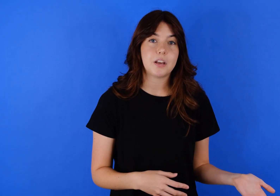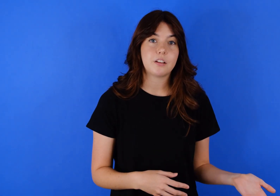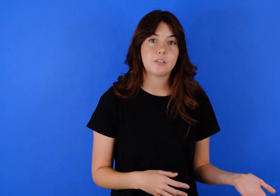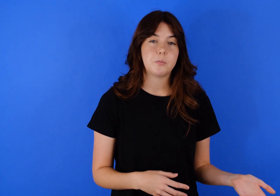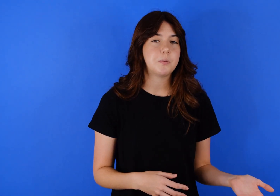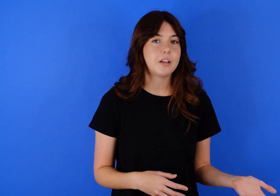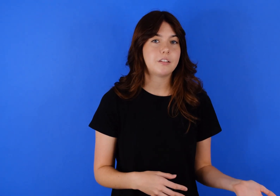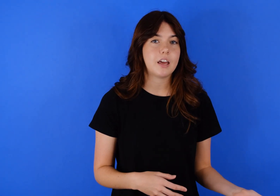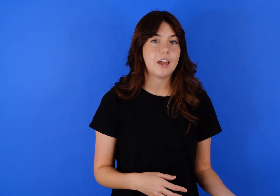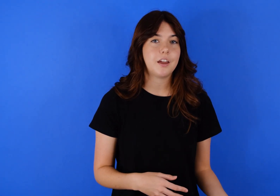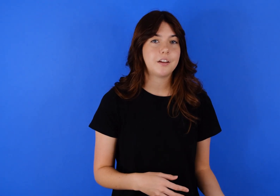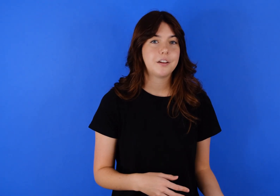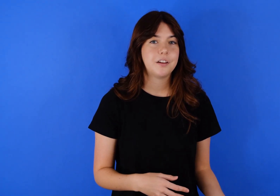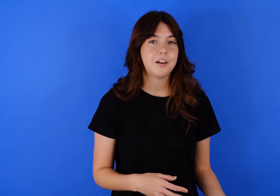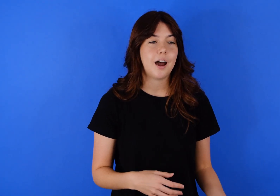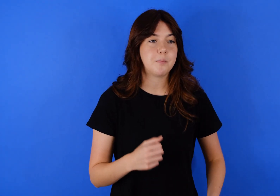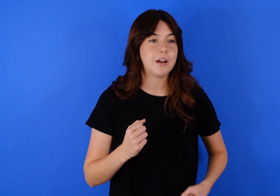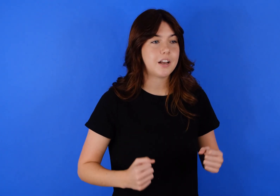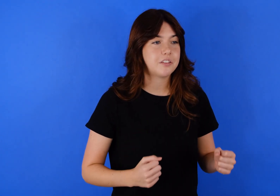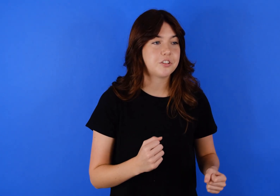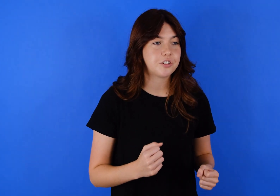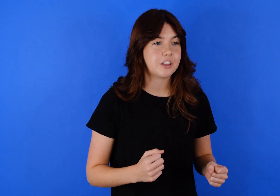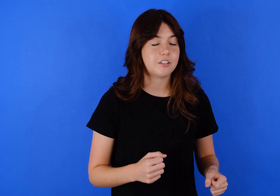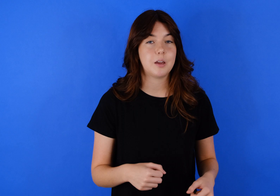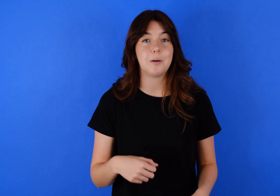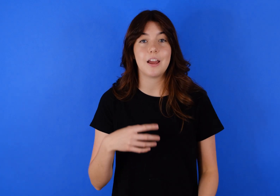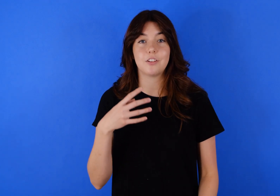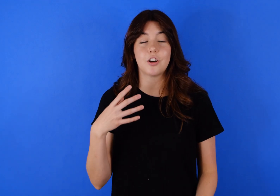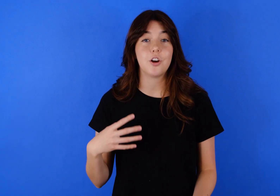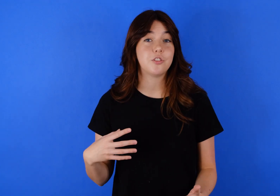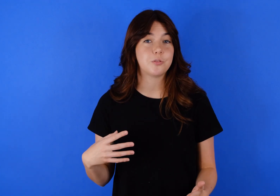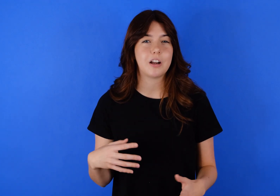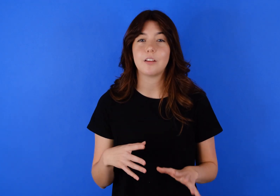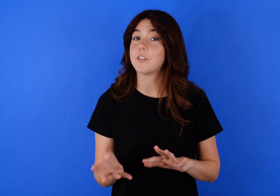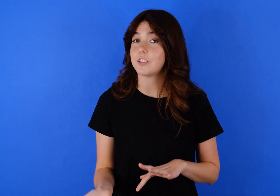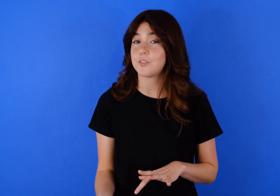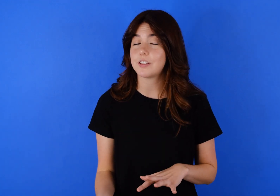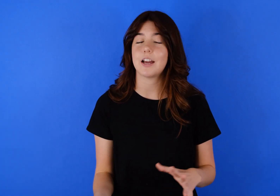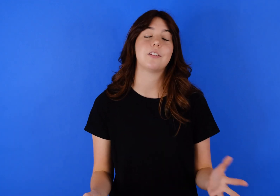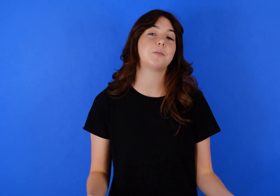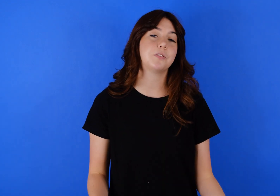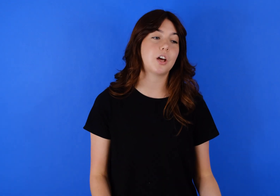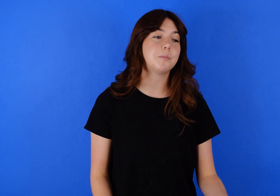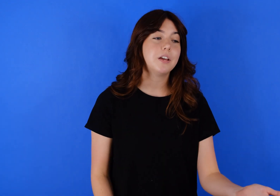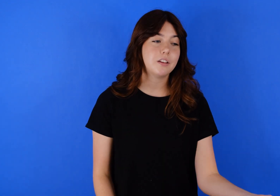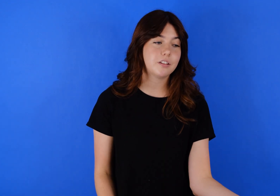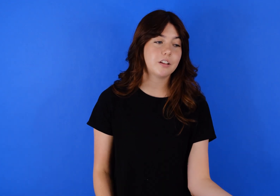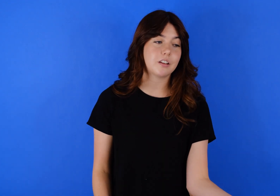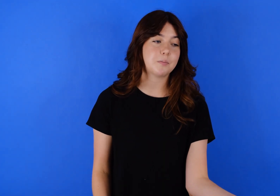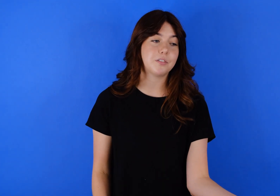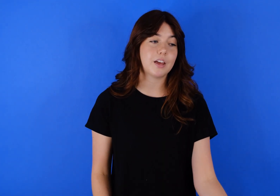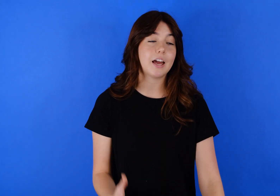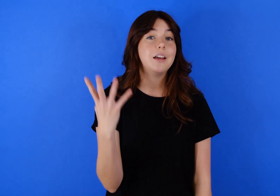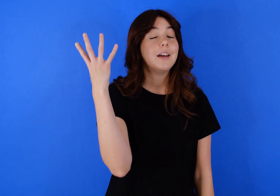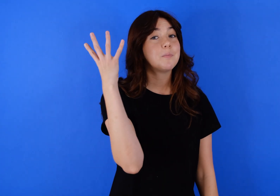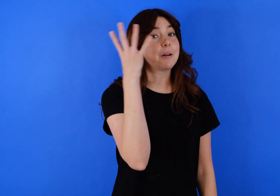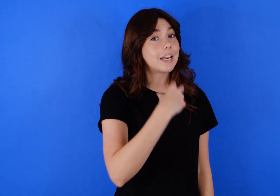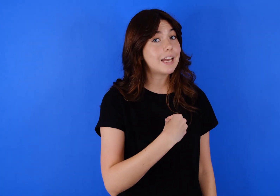meanings. We wouldn't say, I'm running down the street the same way as our nose is running. There's different signs. So this is an example of that. Pretty,